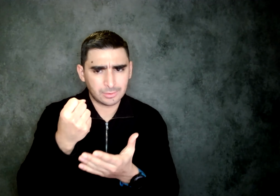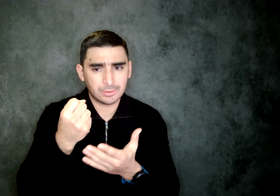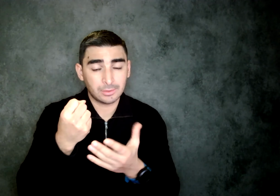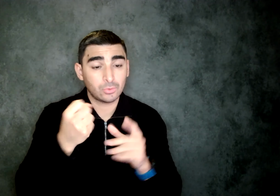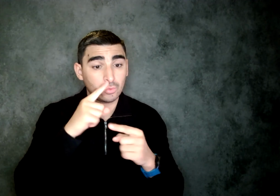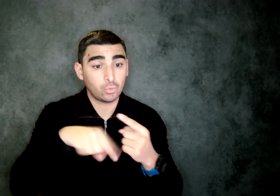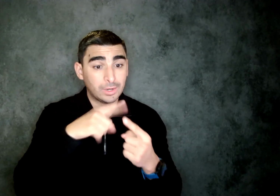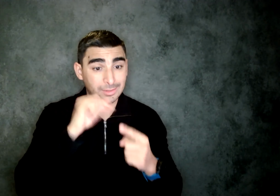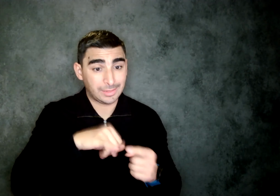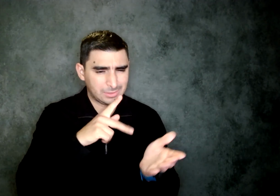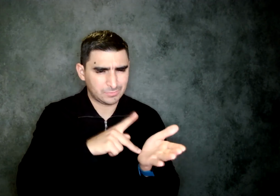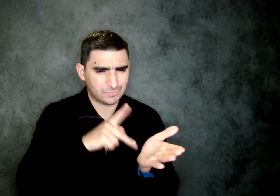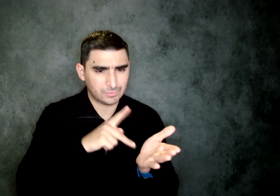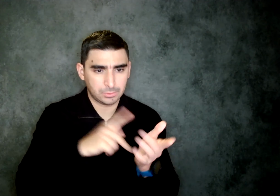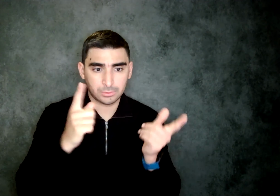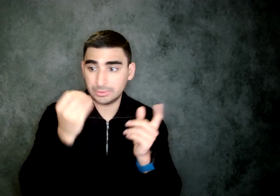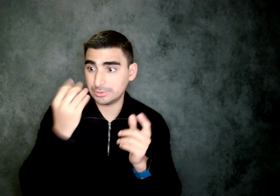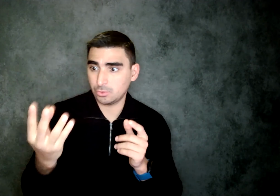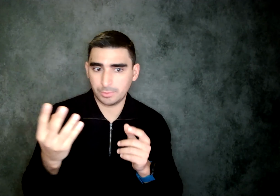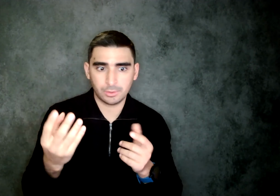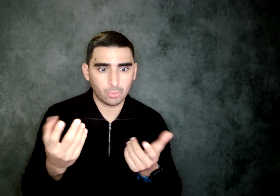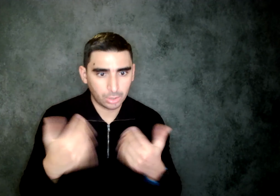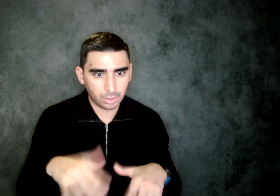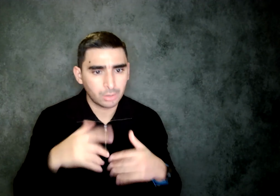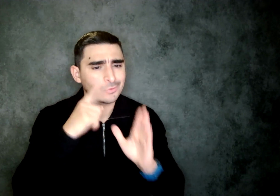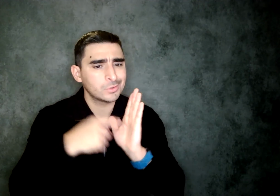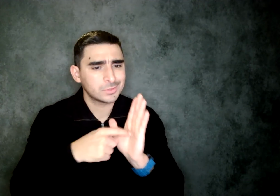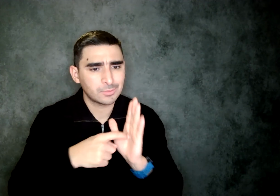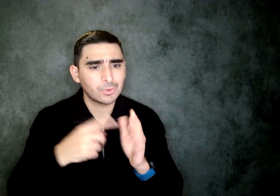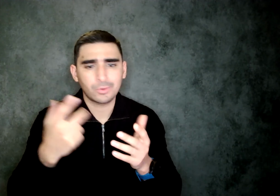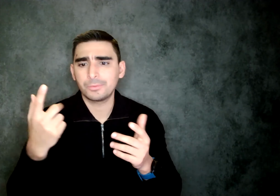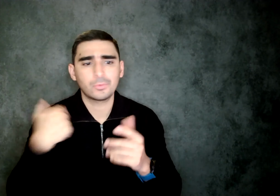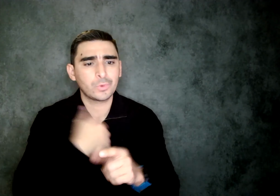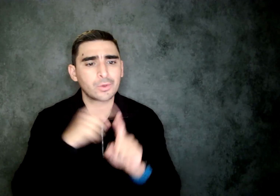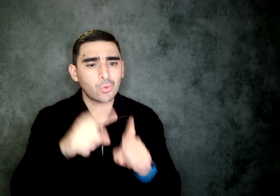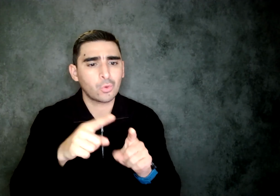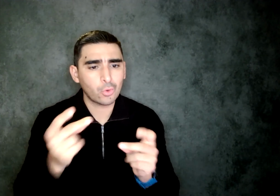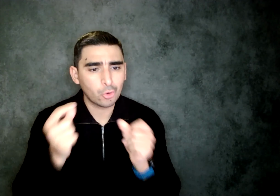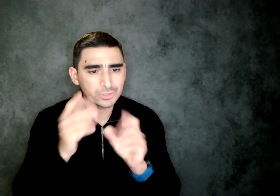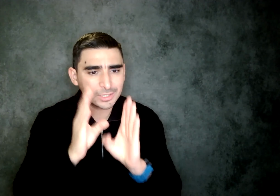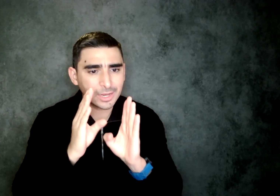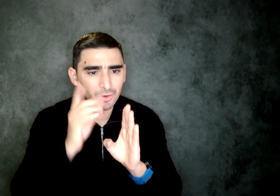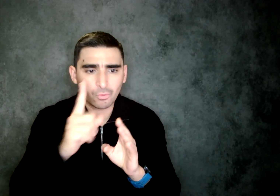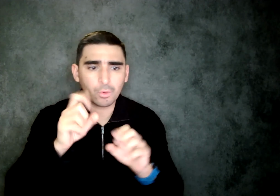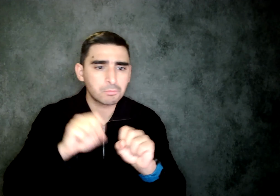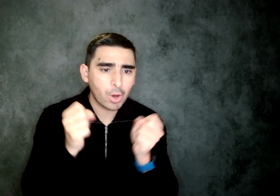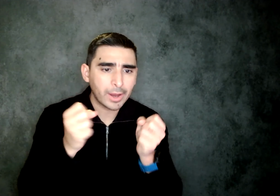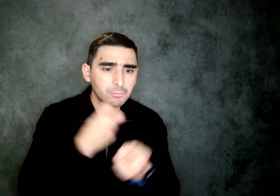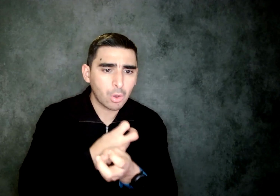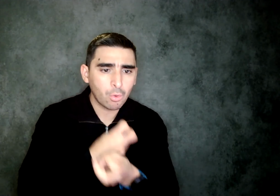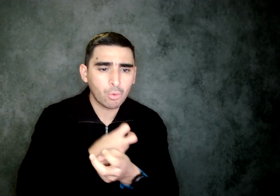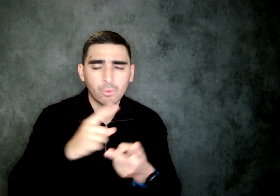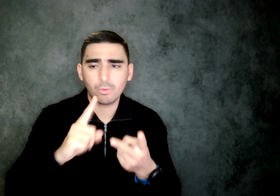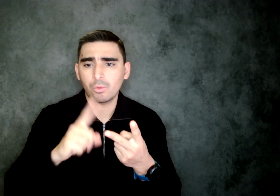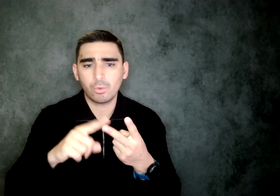me, I thought, you know, we all go to urgent care for, you know, a second-degree burn or a broken bone and or whatever. You